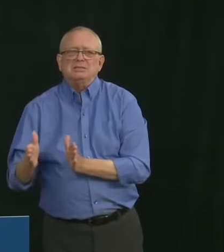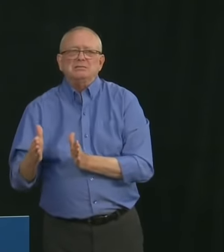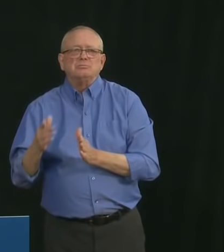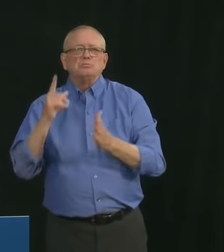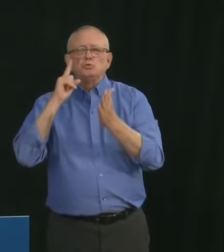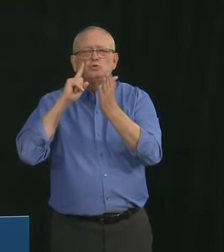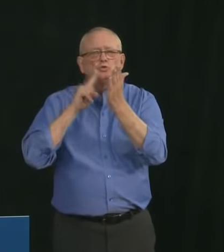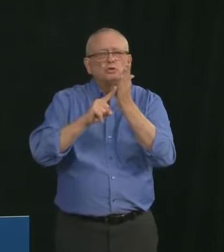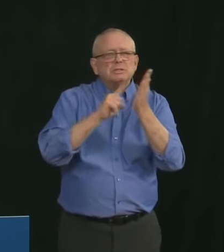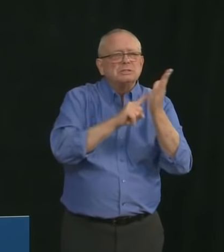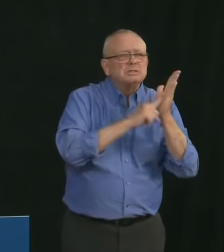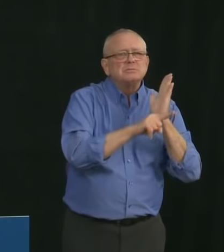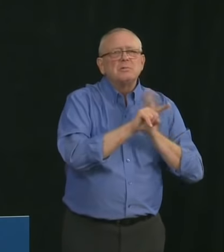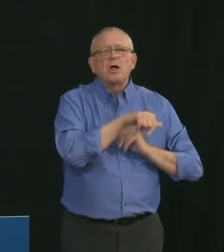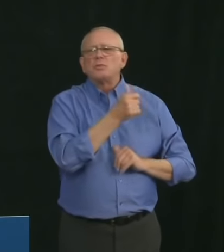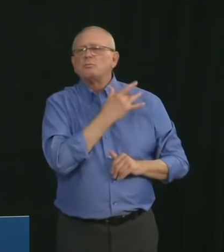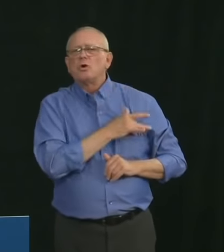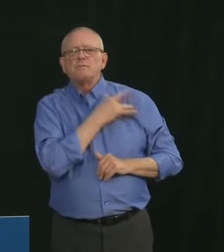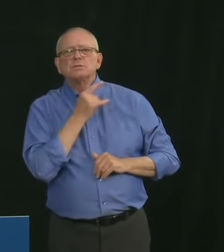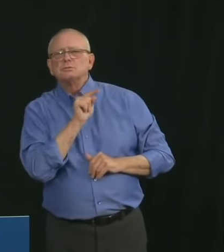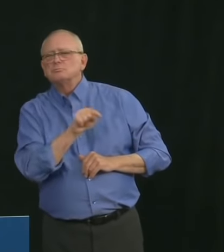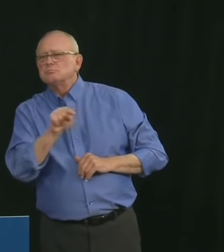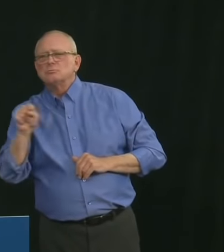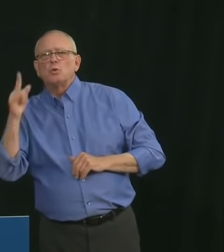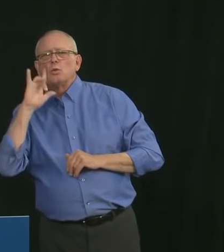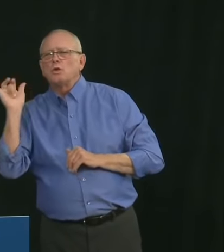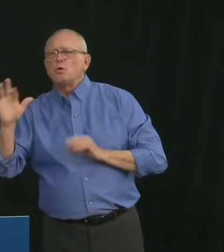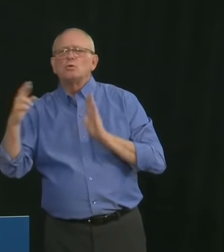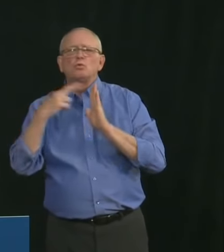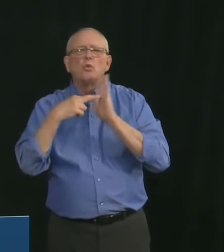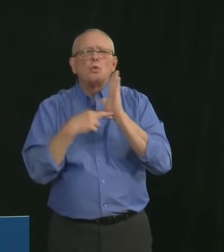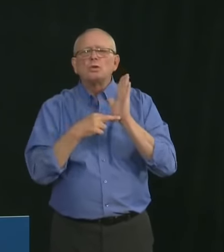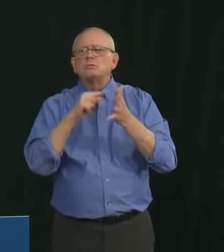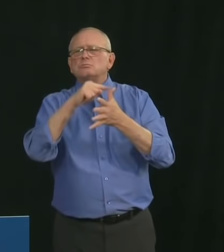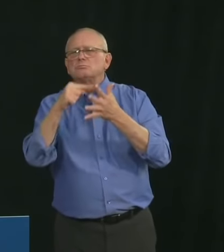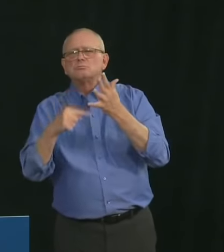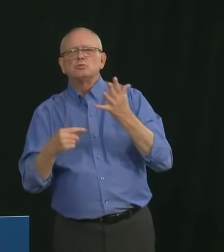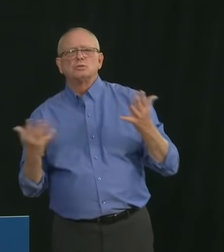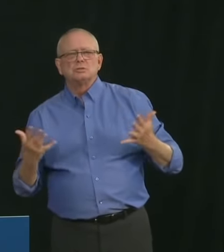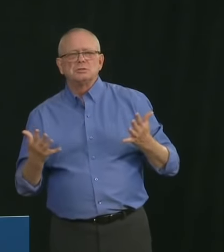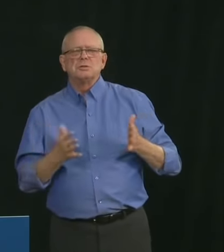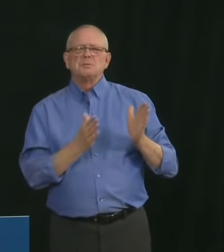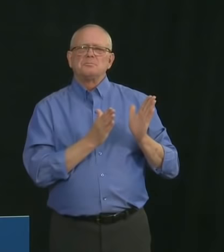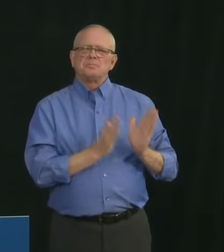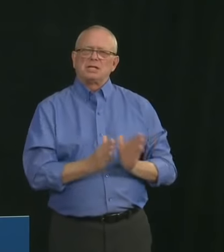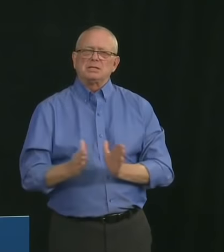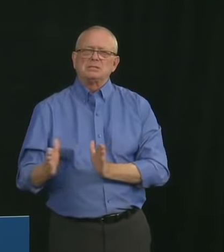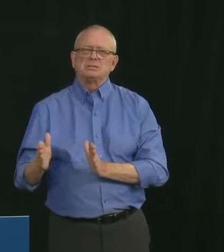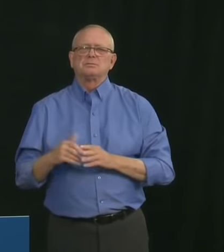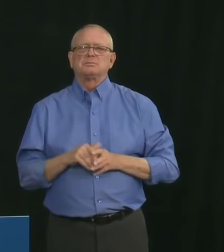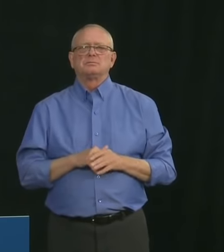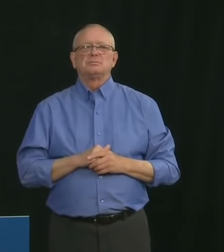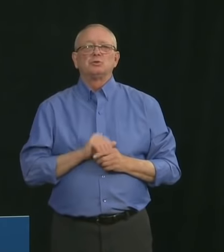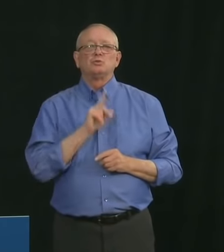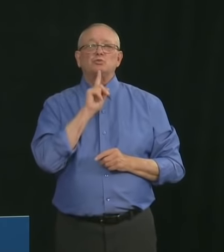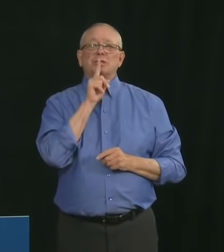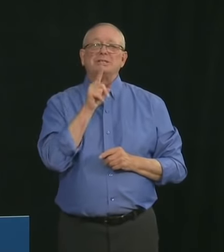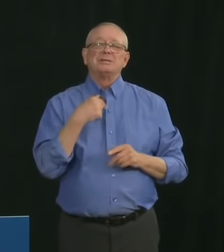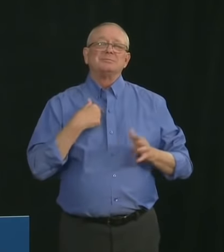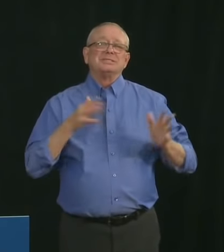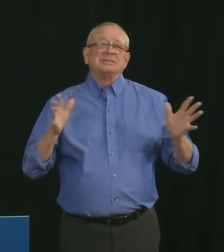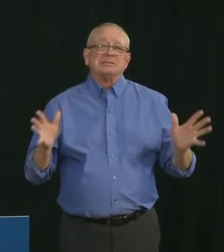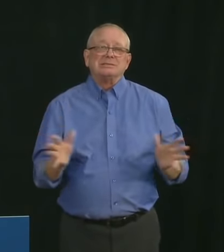territories have for requirements, and then making plans accordingly. But for the most part, I would encourage Albertans to stay within the province this